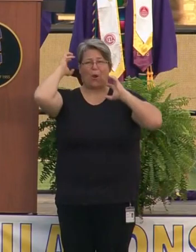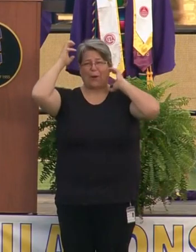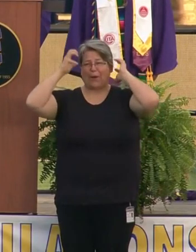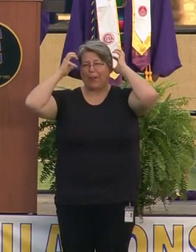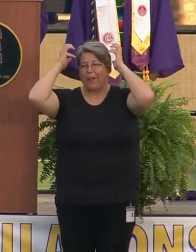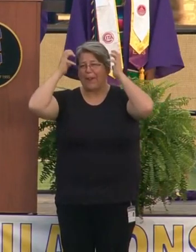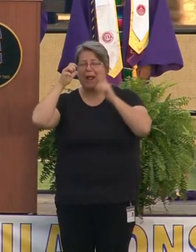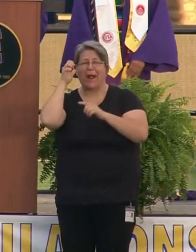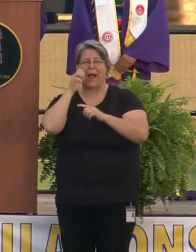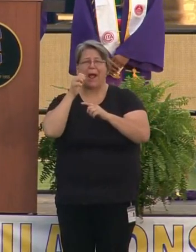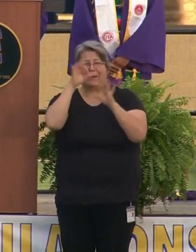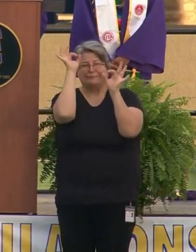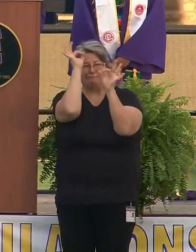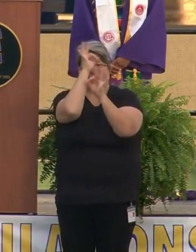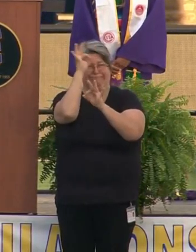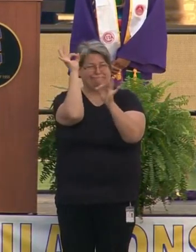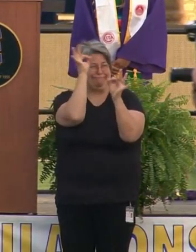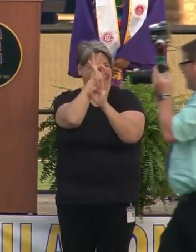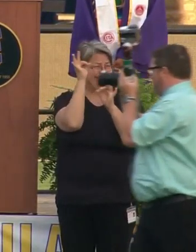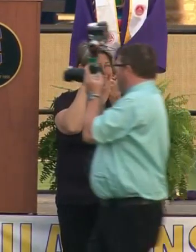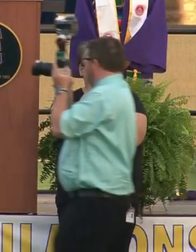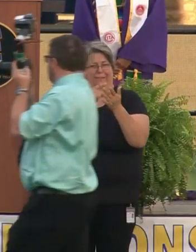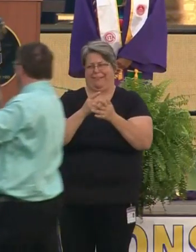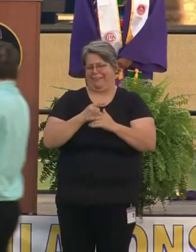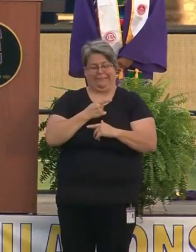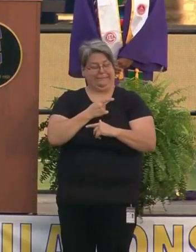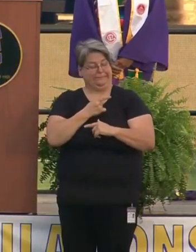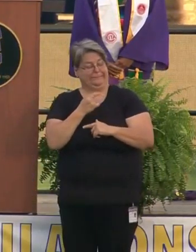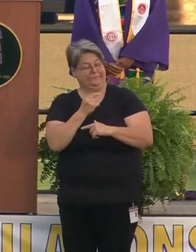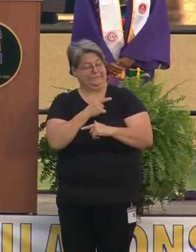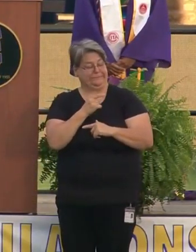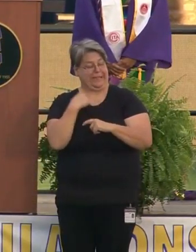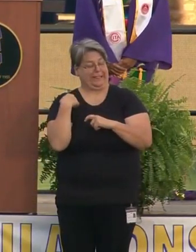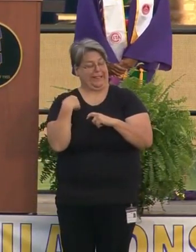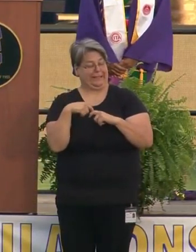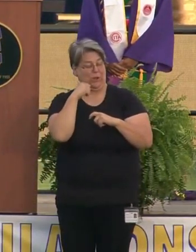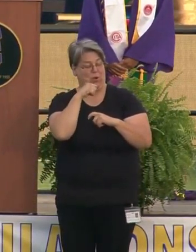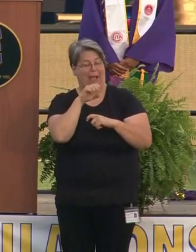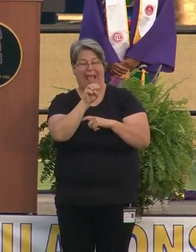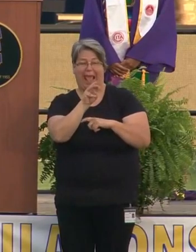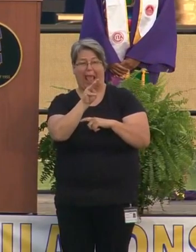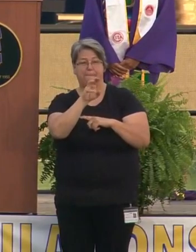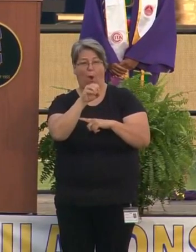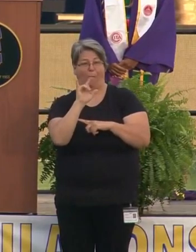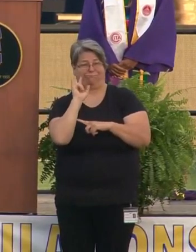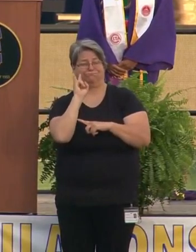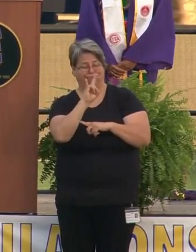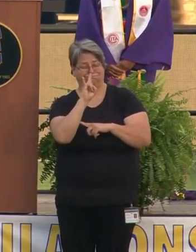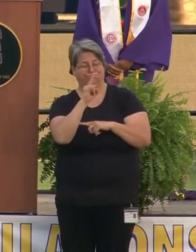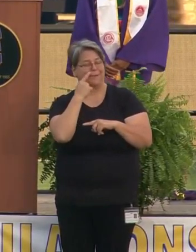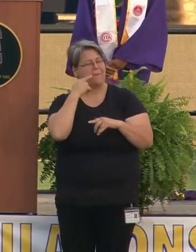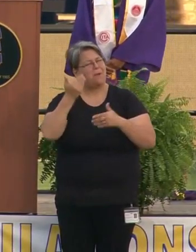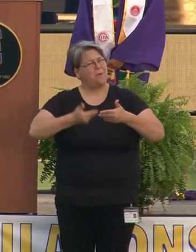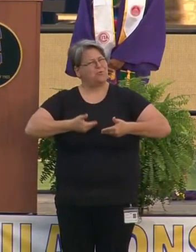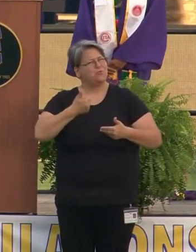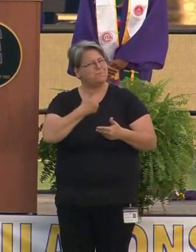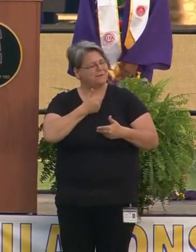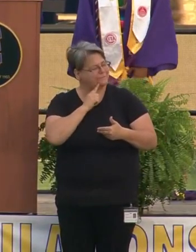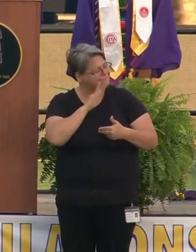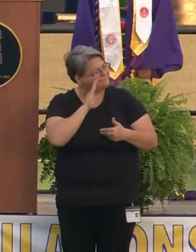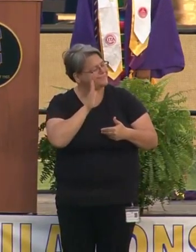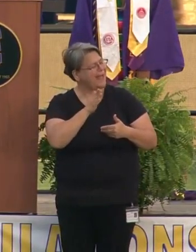girl, clueless of the slightly emo Latina girl sitting across from me. I remember introducing myself,